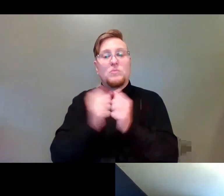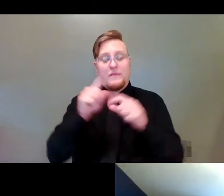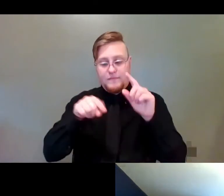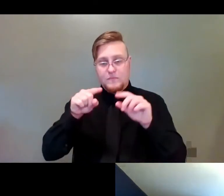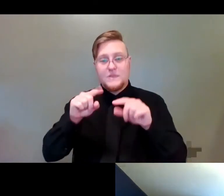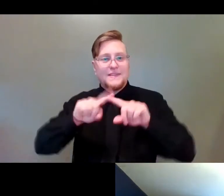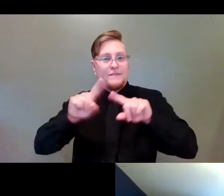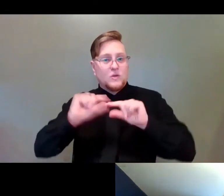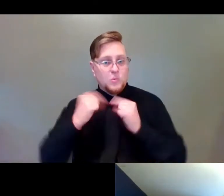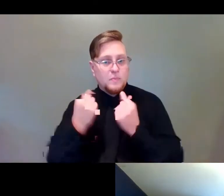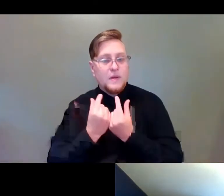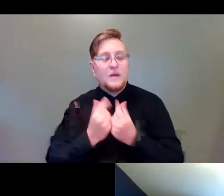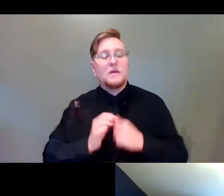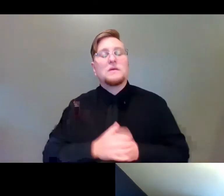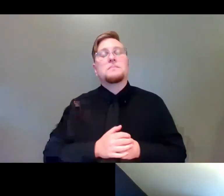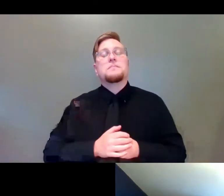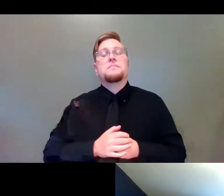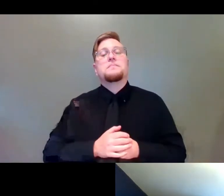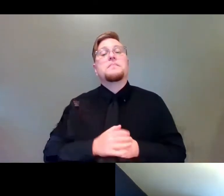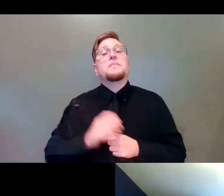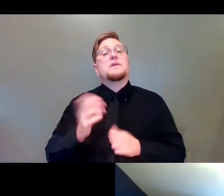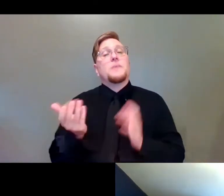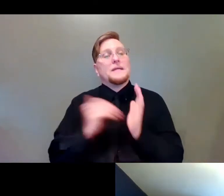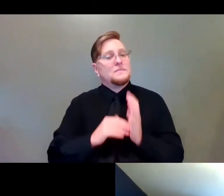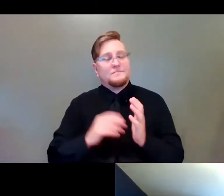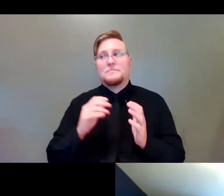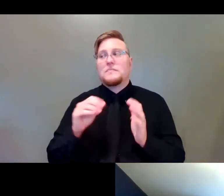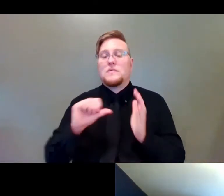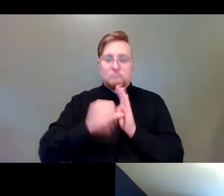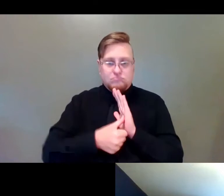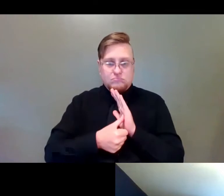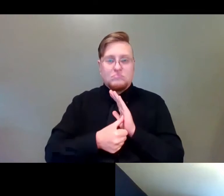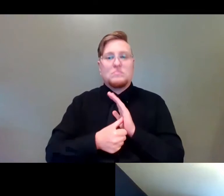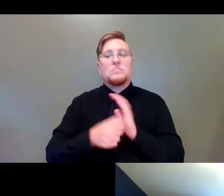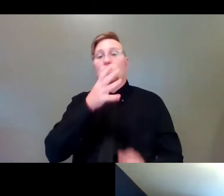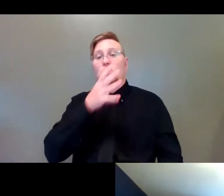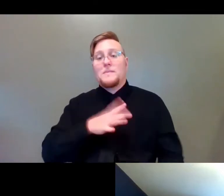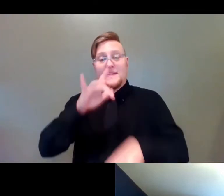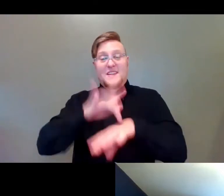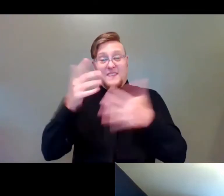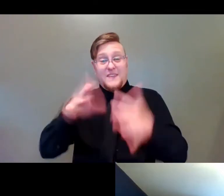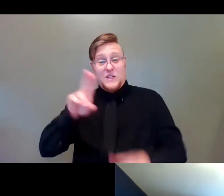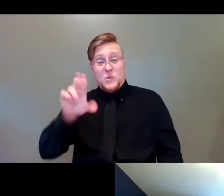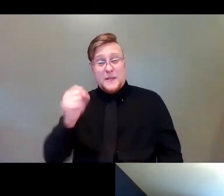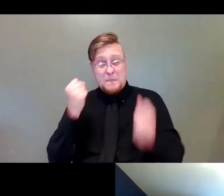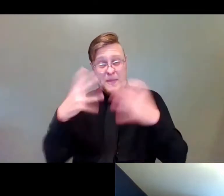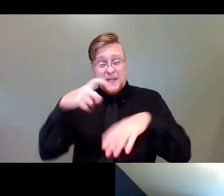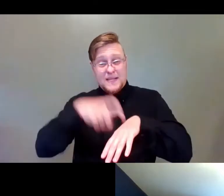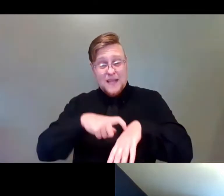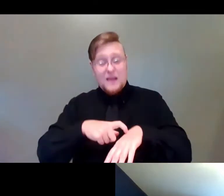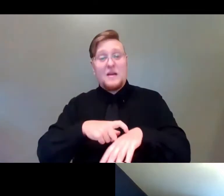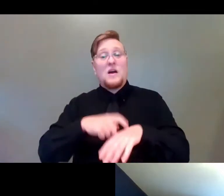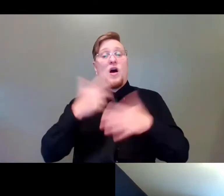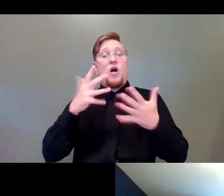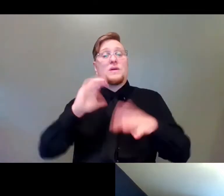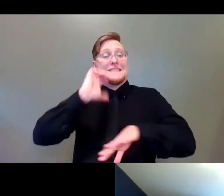again, we are looking for not necessarily women who've been to the United States a million times, who are established leaders.